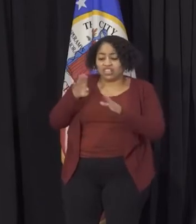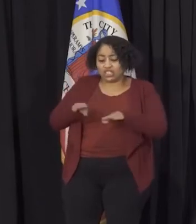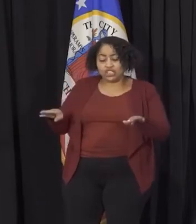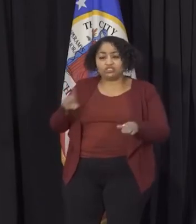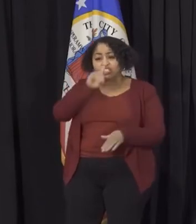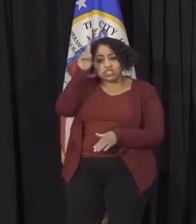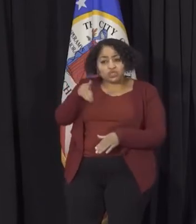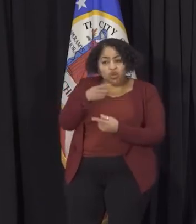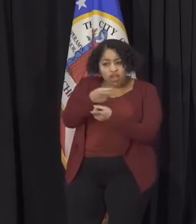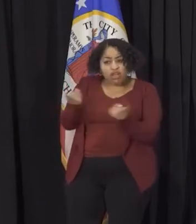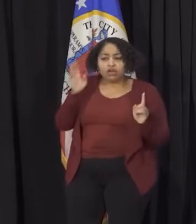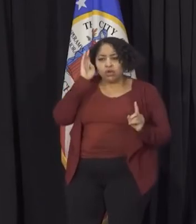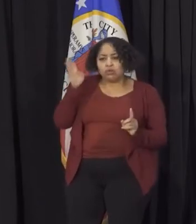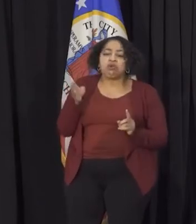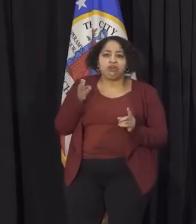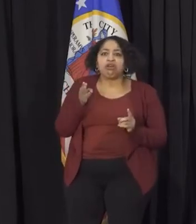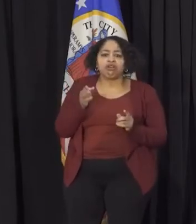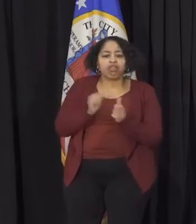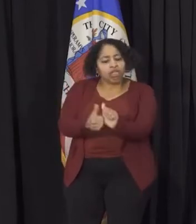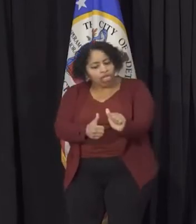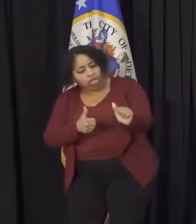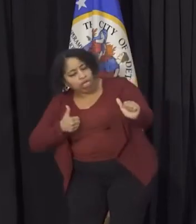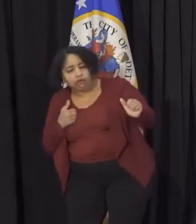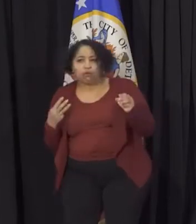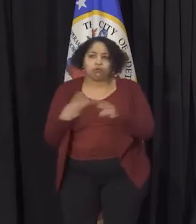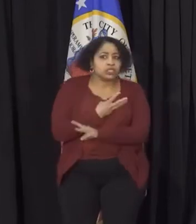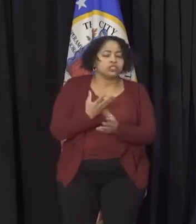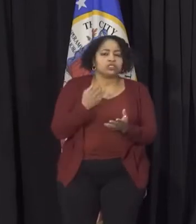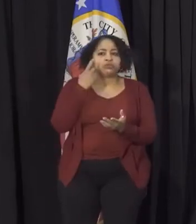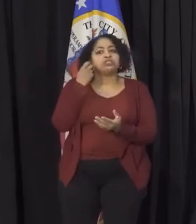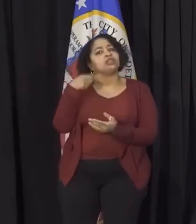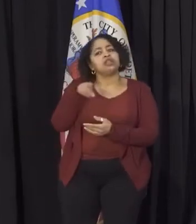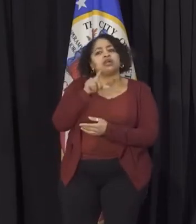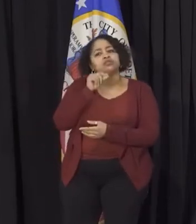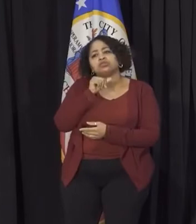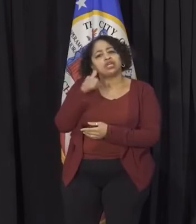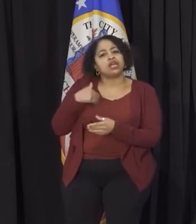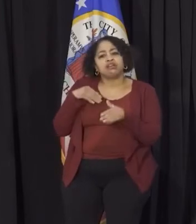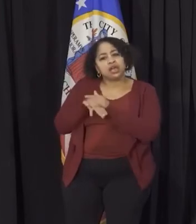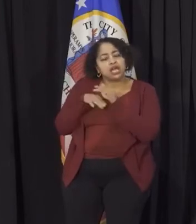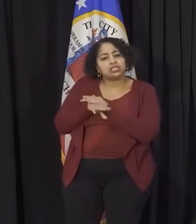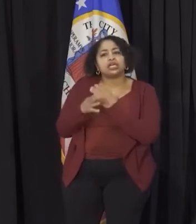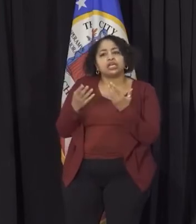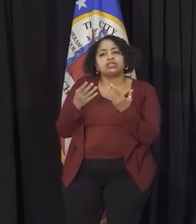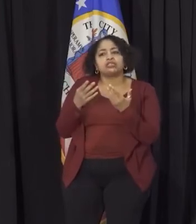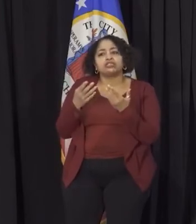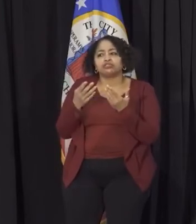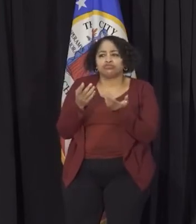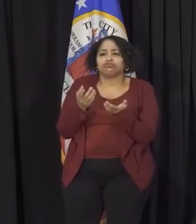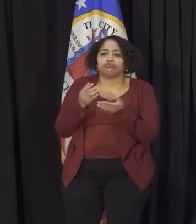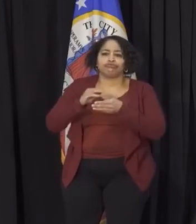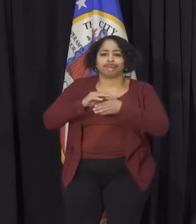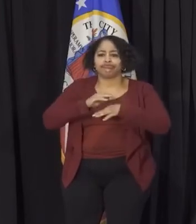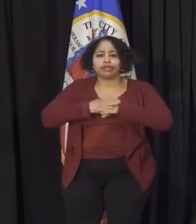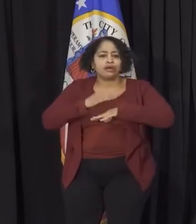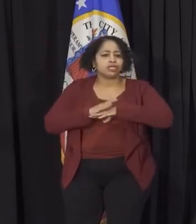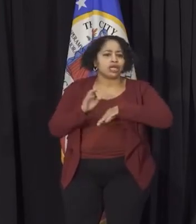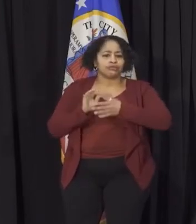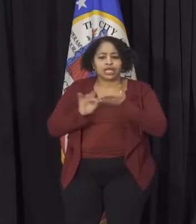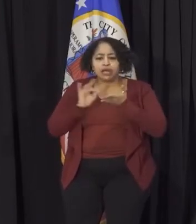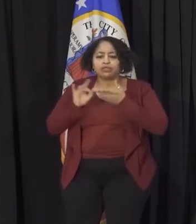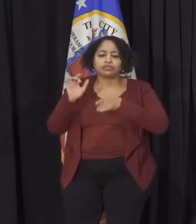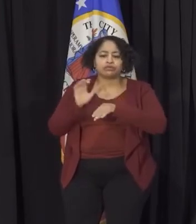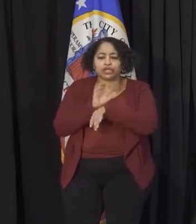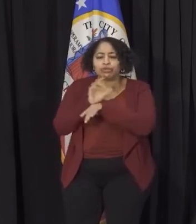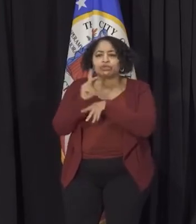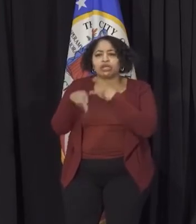the children of Detroit are going to fall further behind because they do not have access to digital equipment to continue their learning from